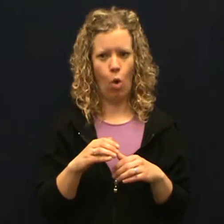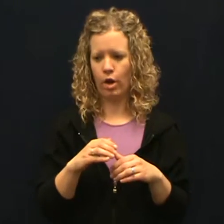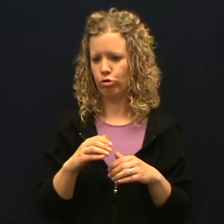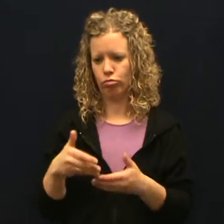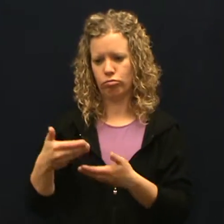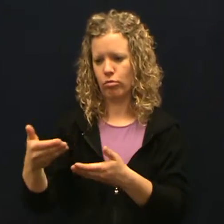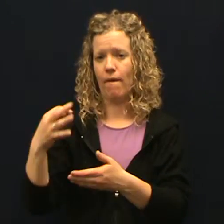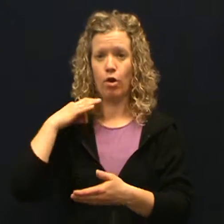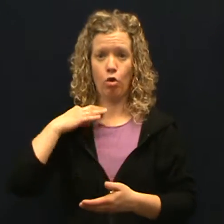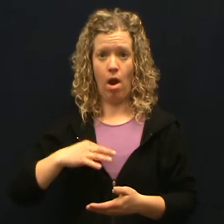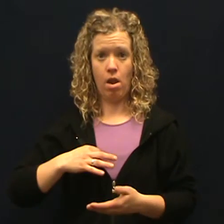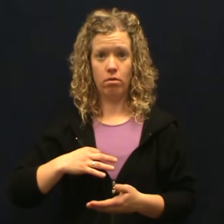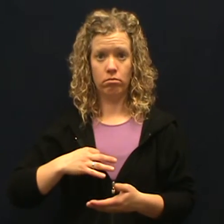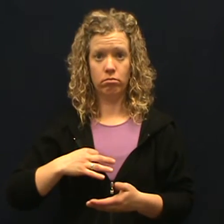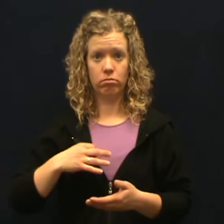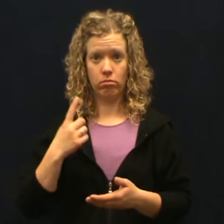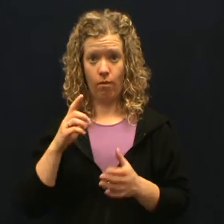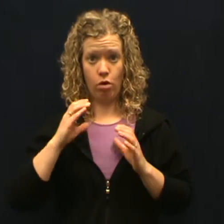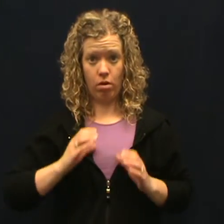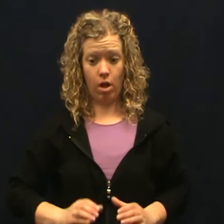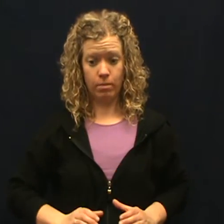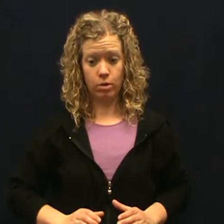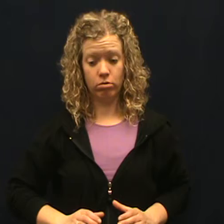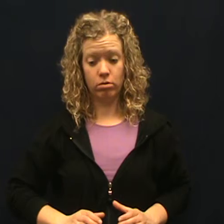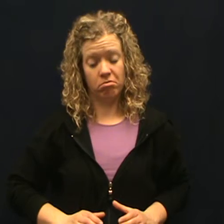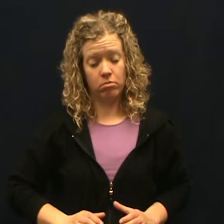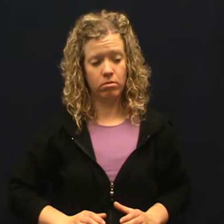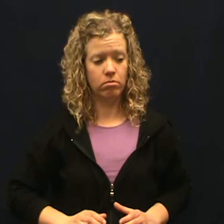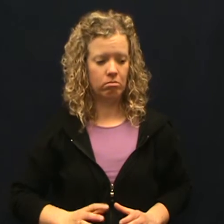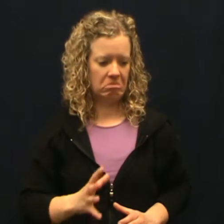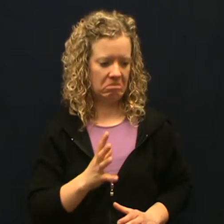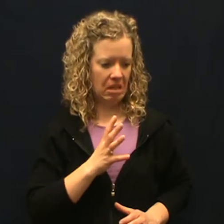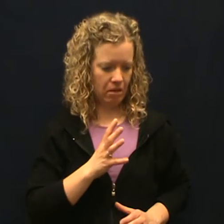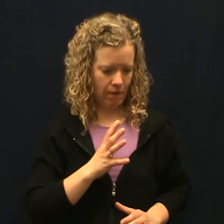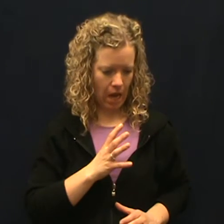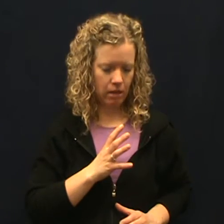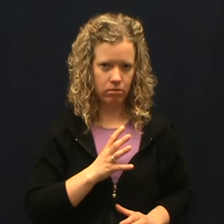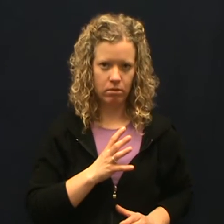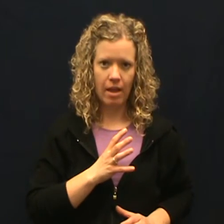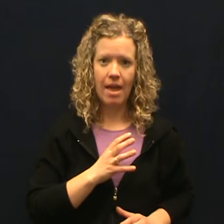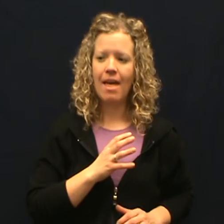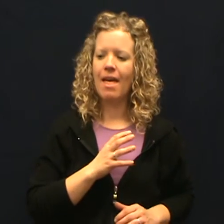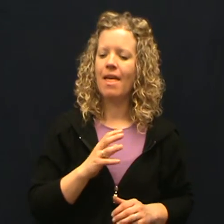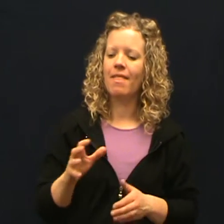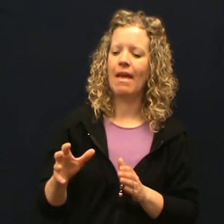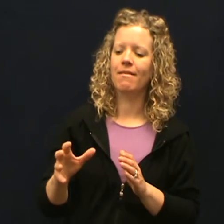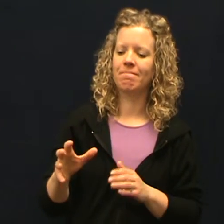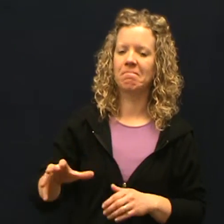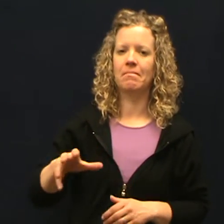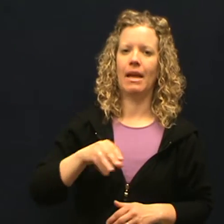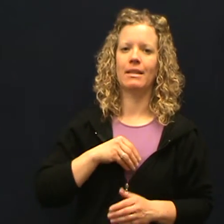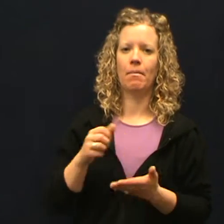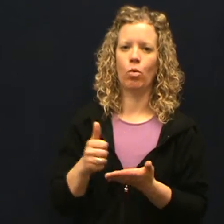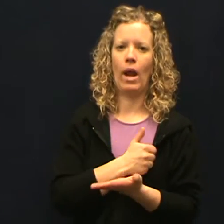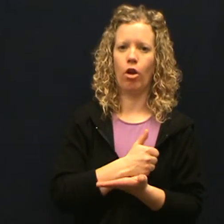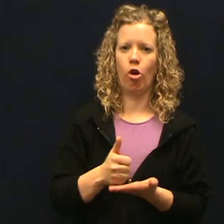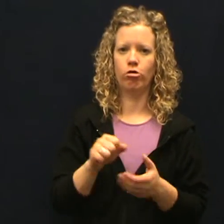necessarily on their own, they can accept credit cards. And that's why you see so many merchants